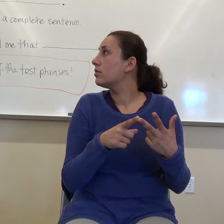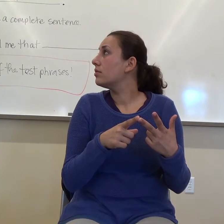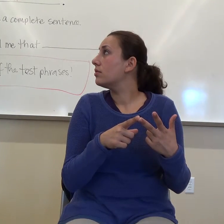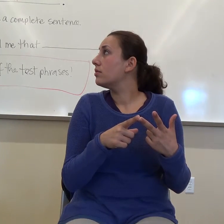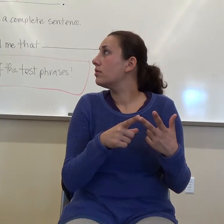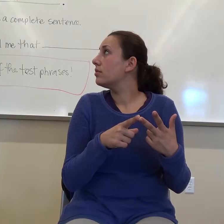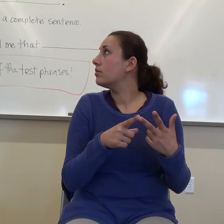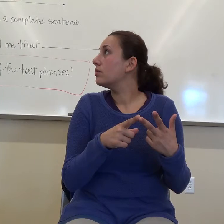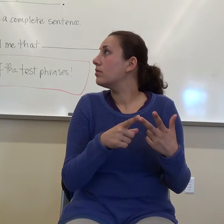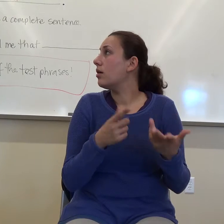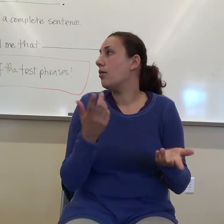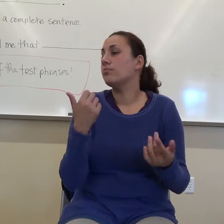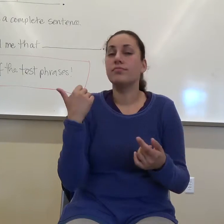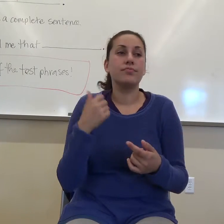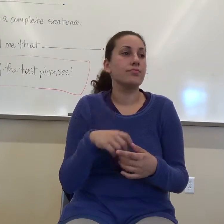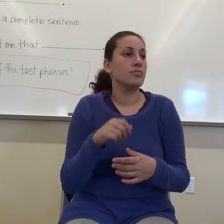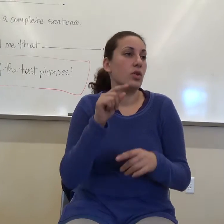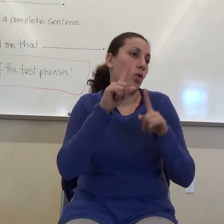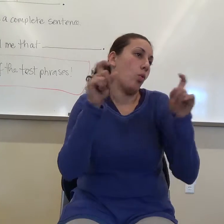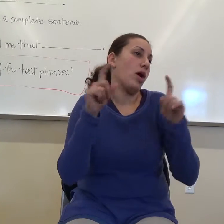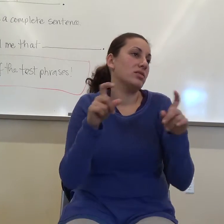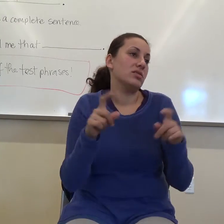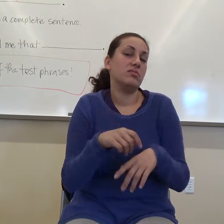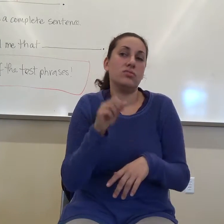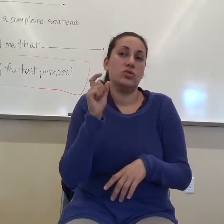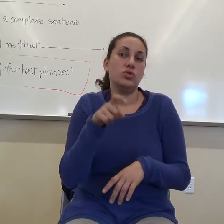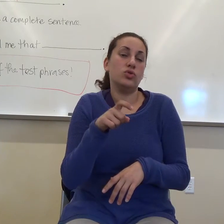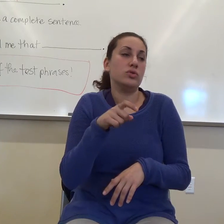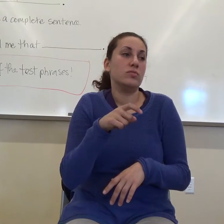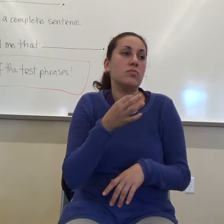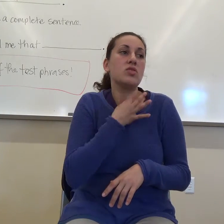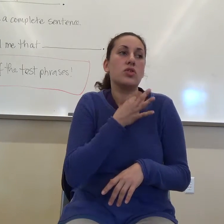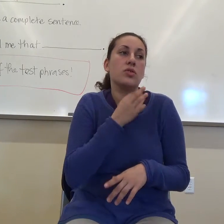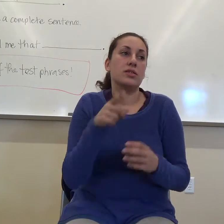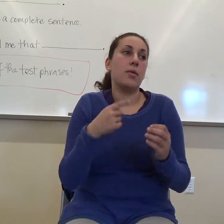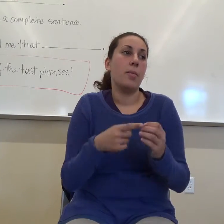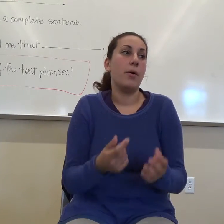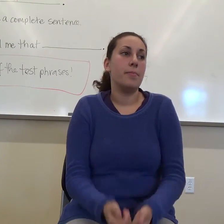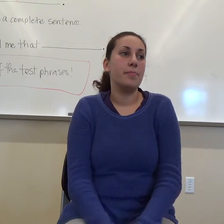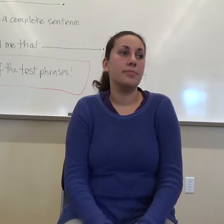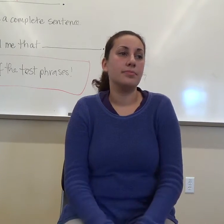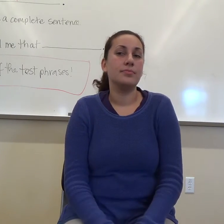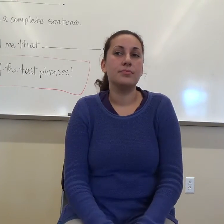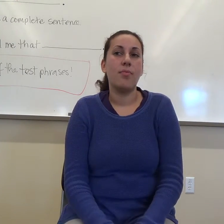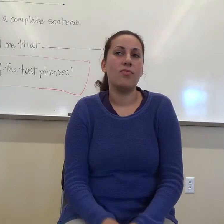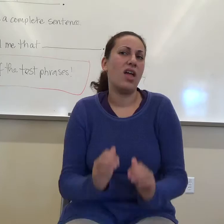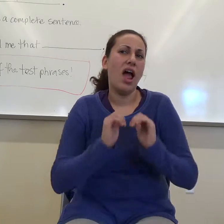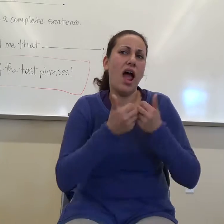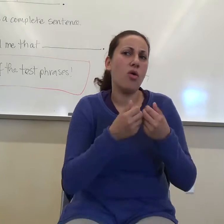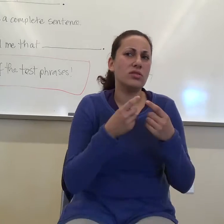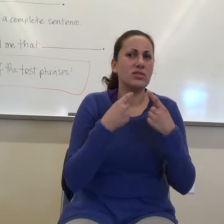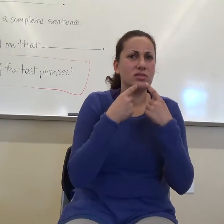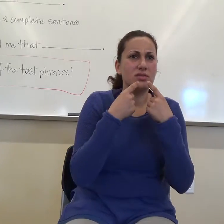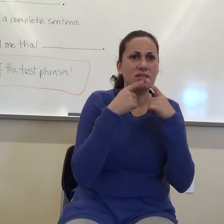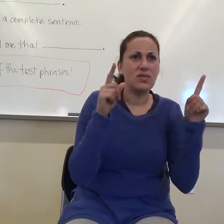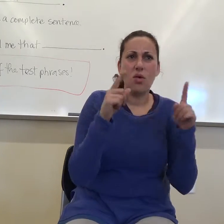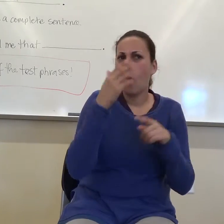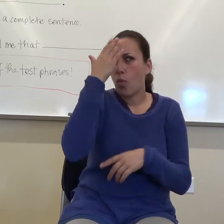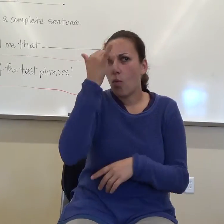Yeah, that's the questions that come up from this sentence. What are the successes? Why is homeschooling so good?